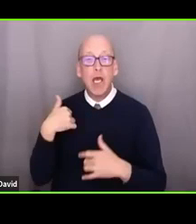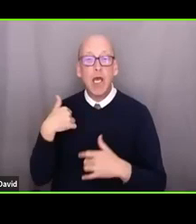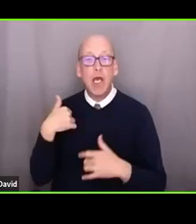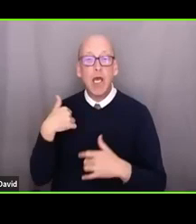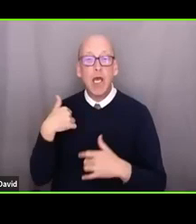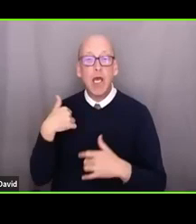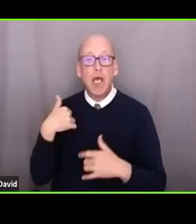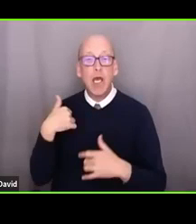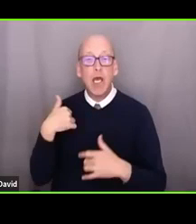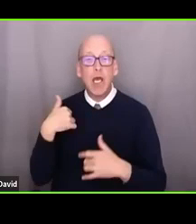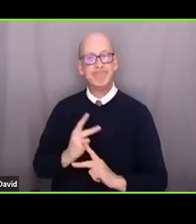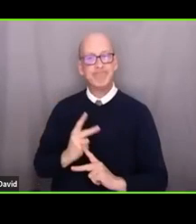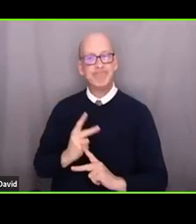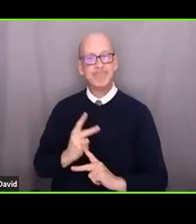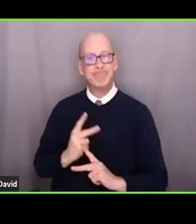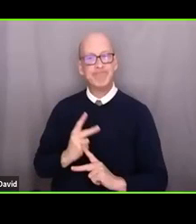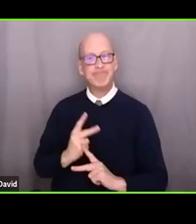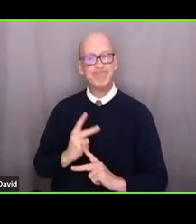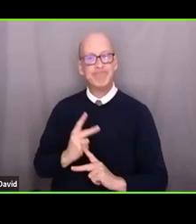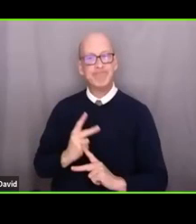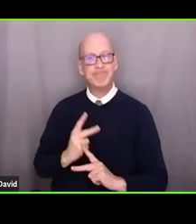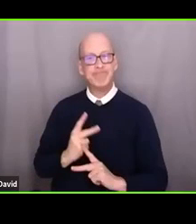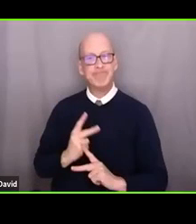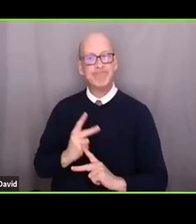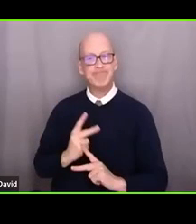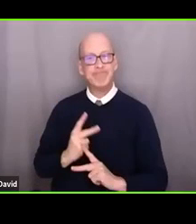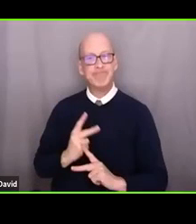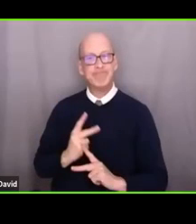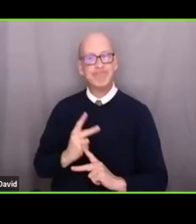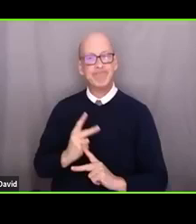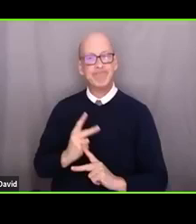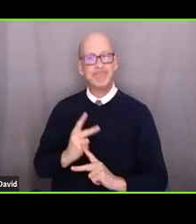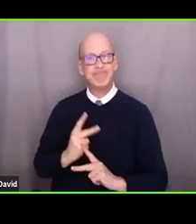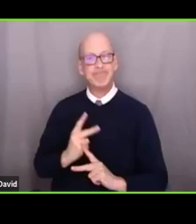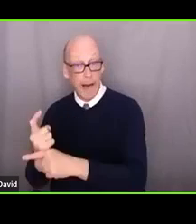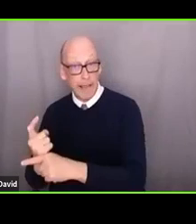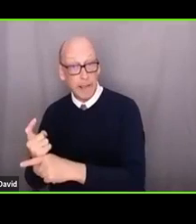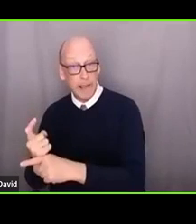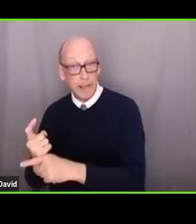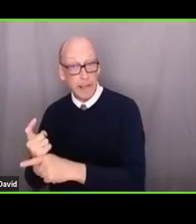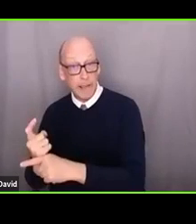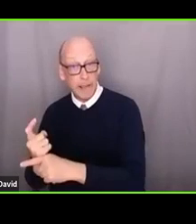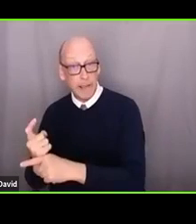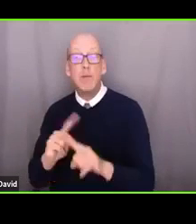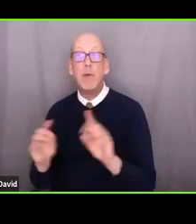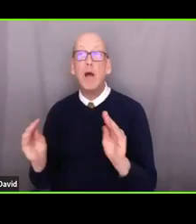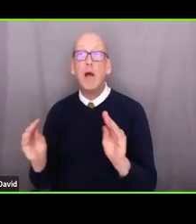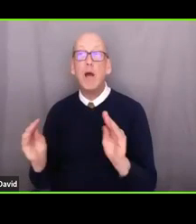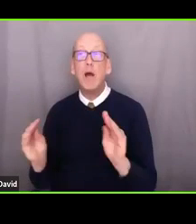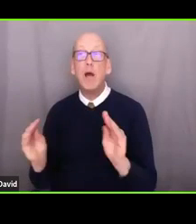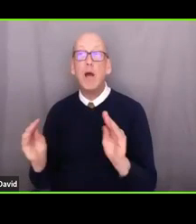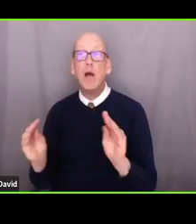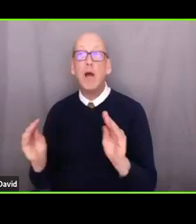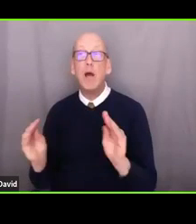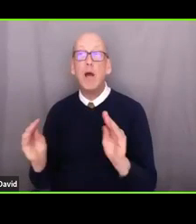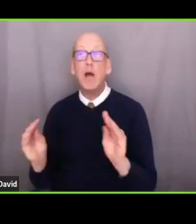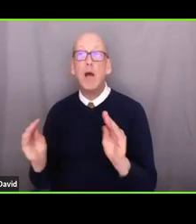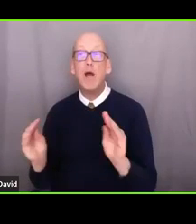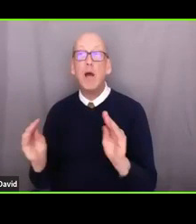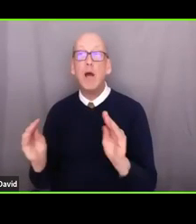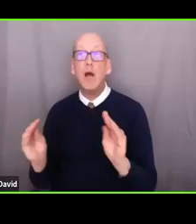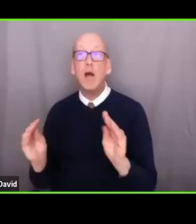figure out what was done right, but more importantly, how can we improve on some things that weren't